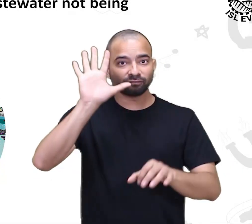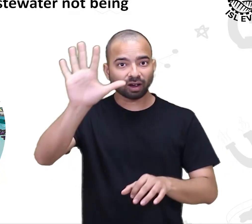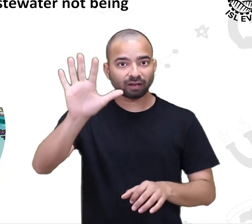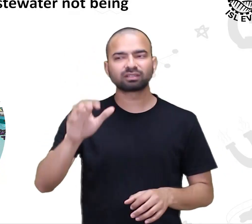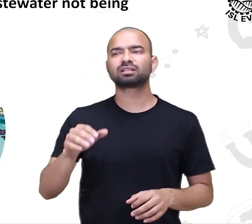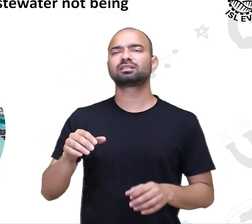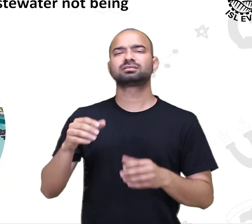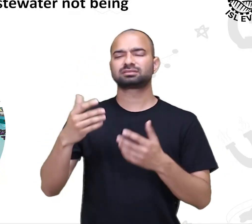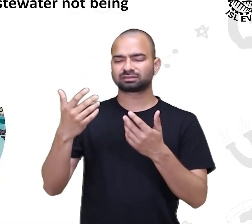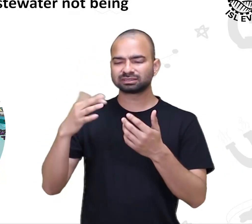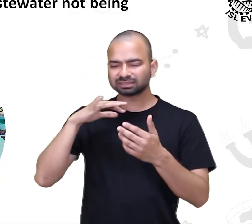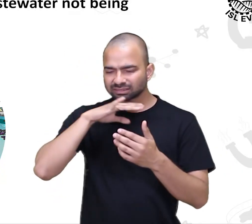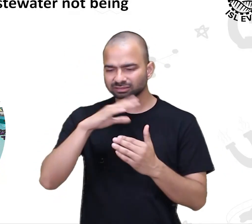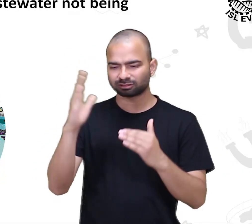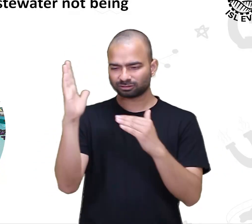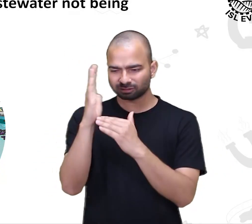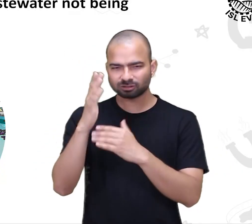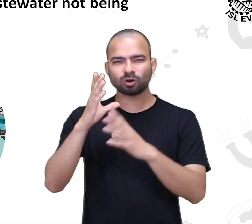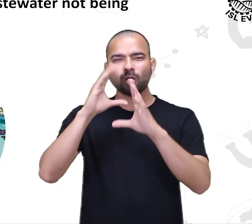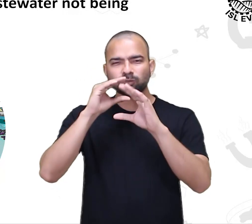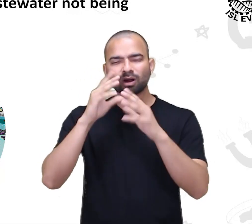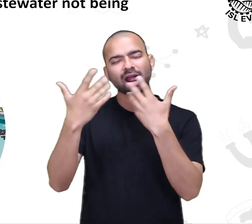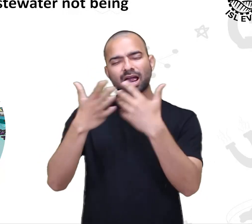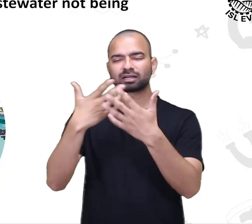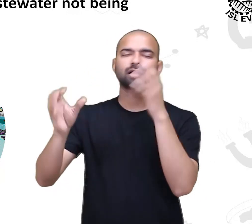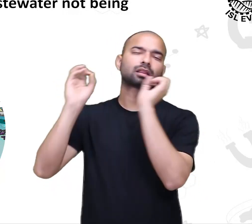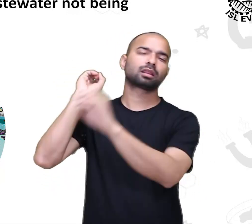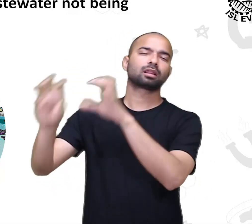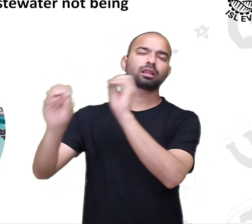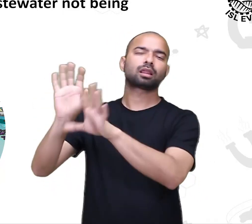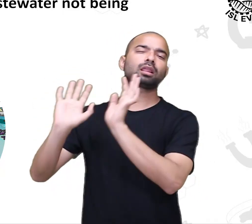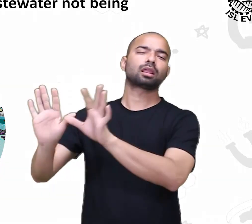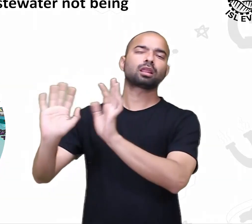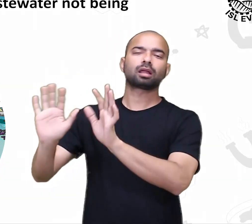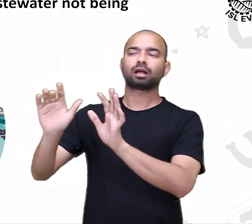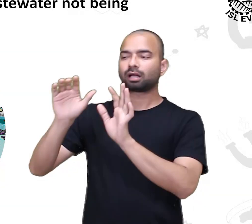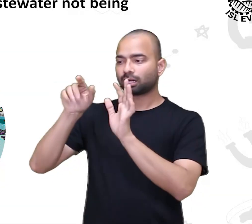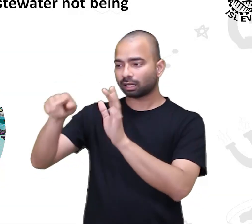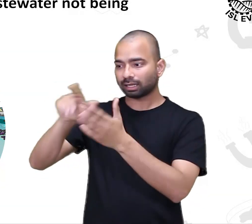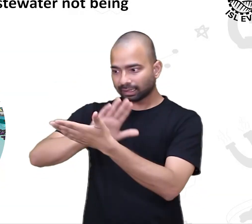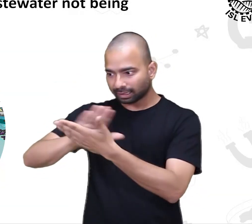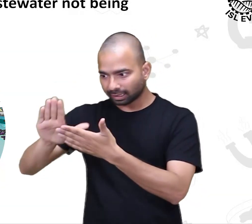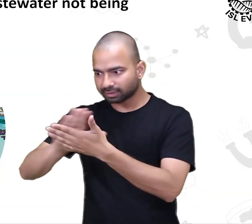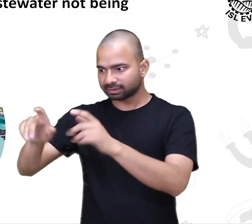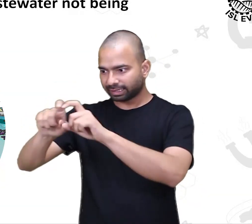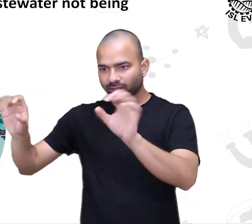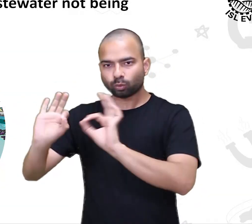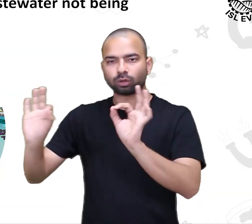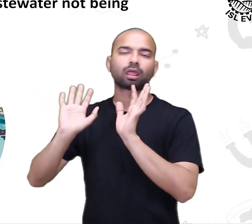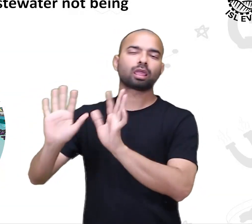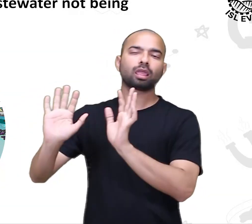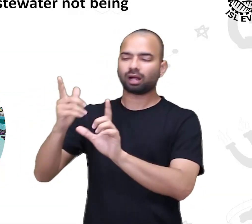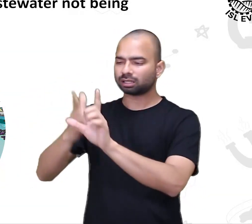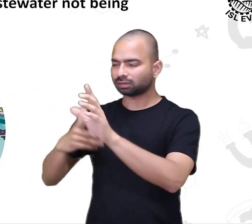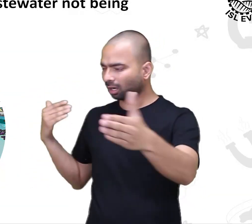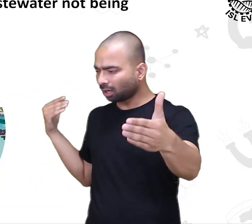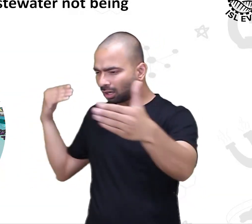Question number 5. The reason behind wastewater not being clean for